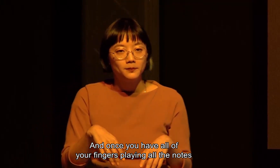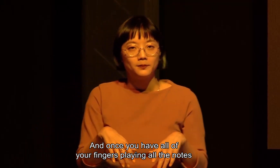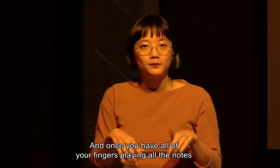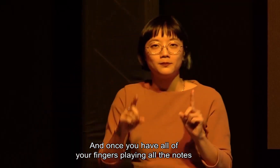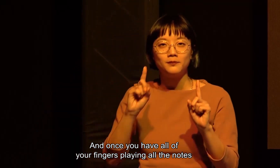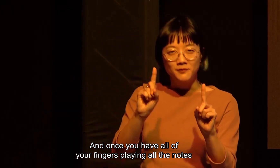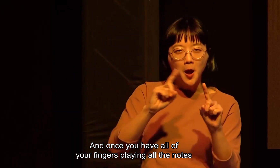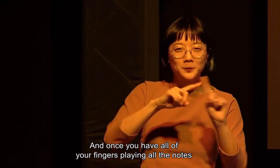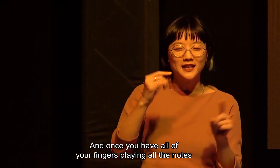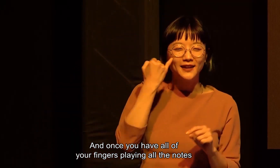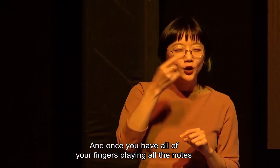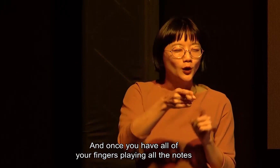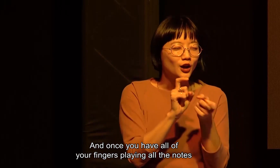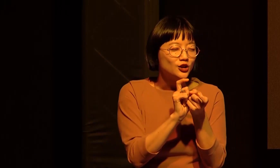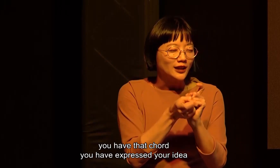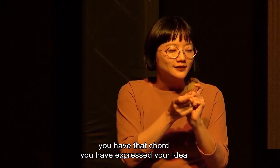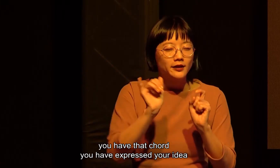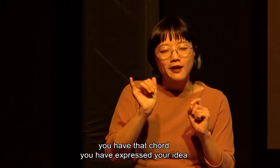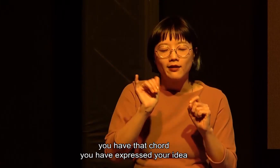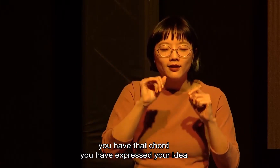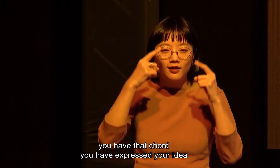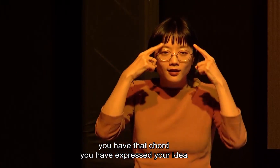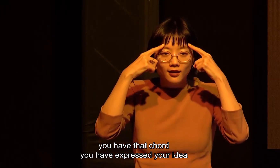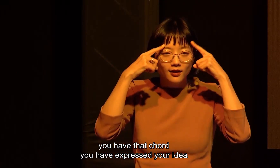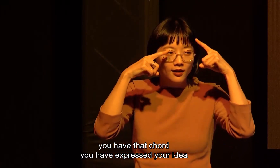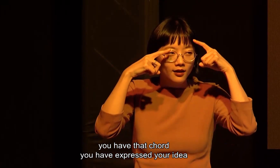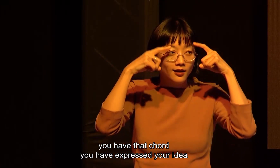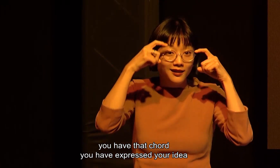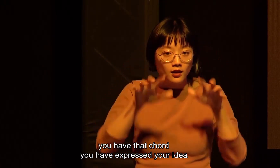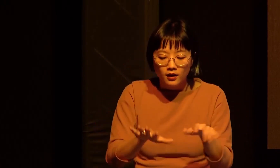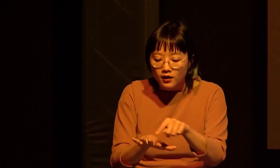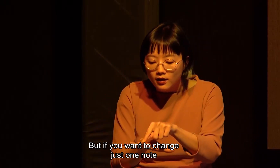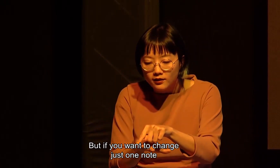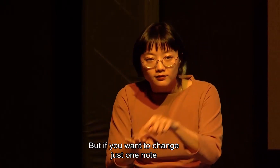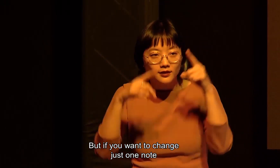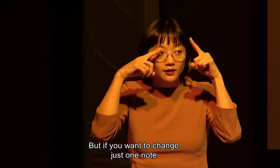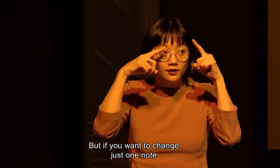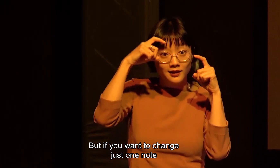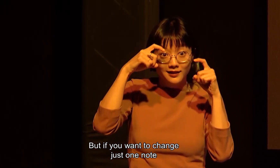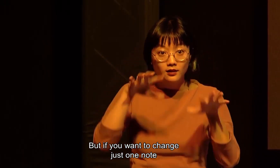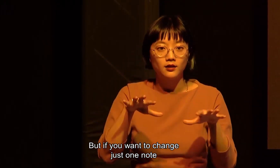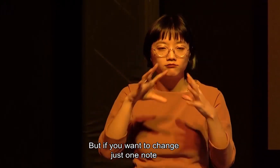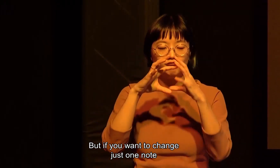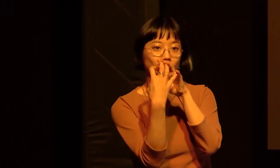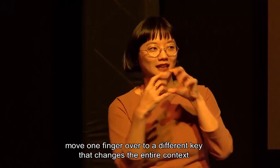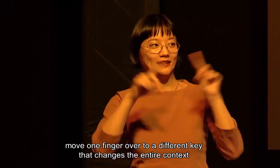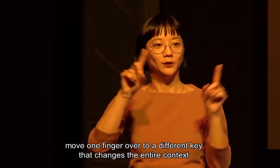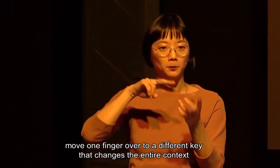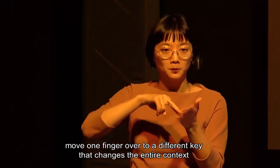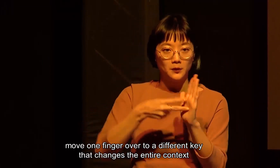all of your fingers playing all the notes, you have that chord, you've expressed your idea. But if you want to change just one note, move one finger over